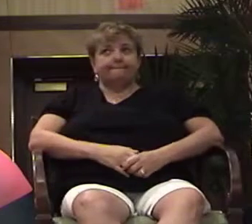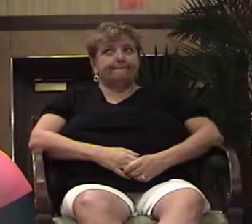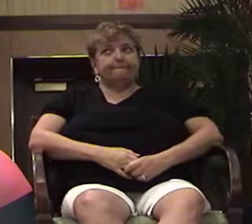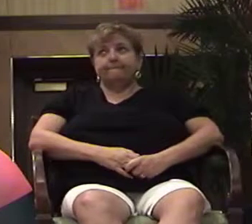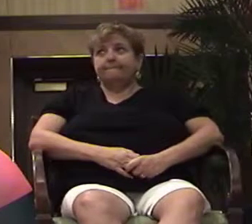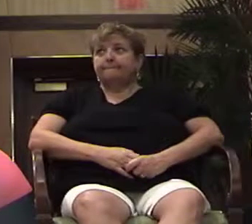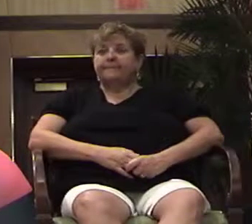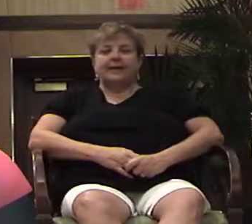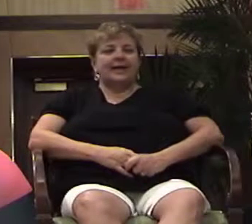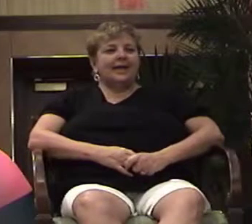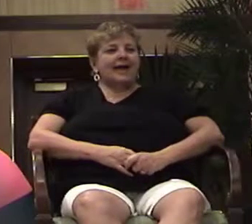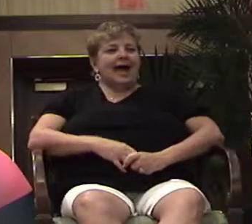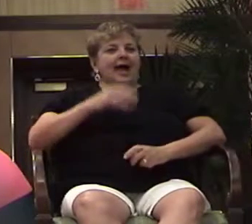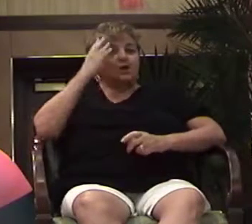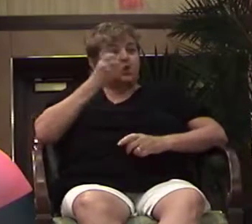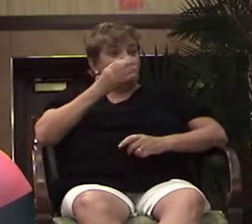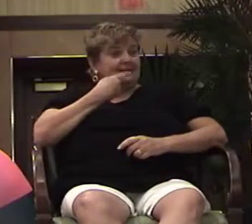And if I said yes, I wouldn't get any more.